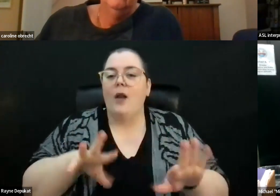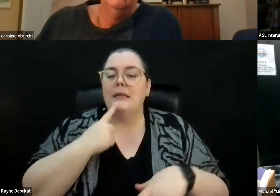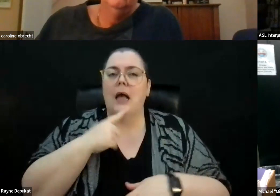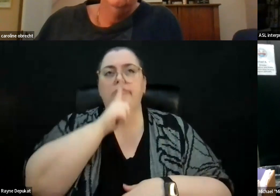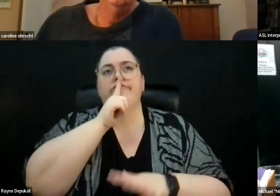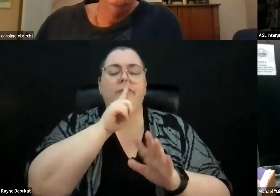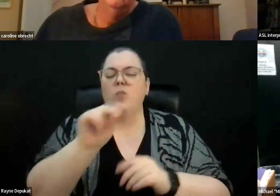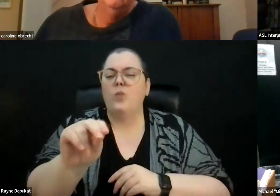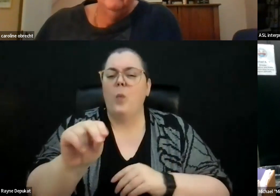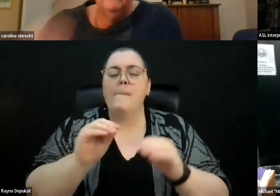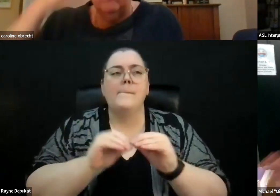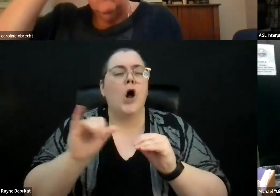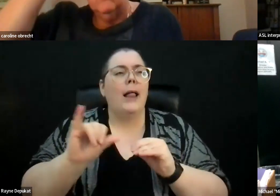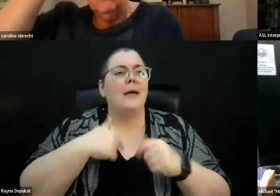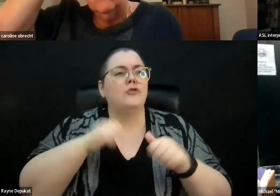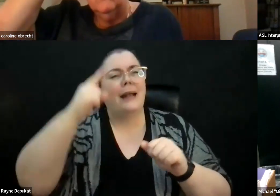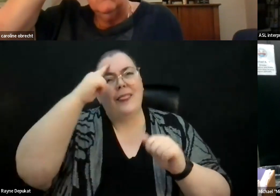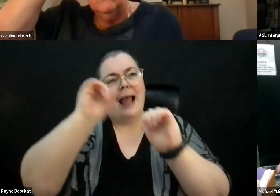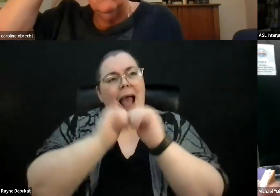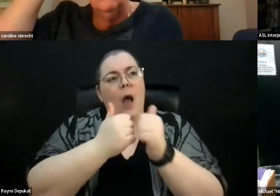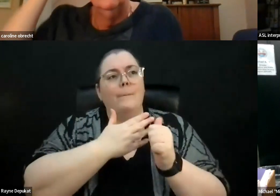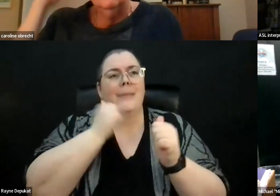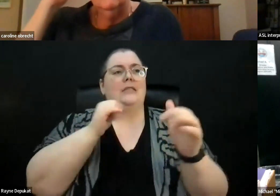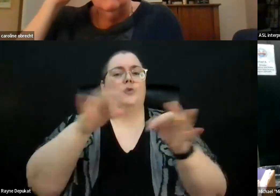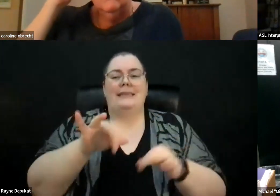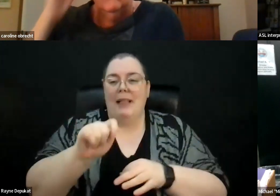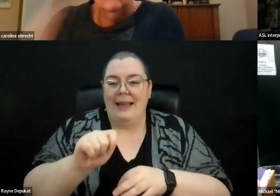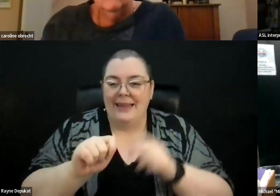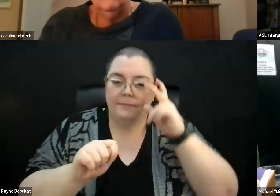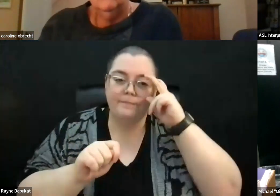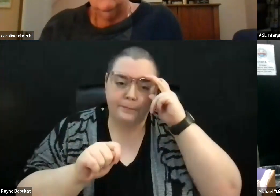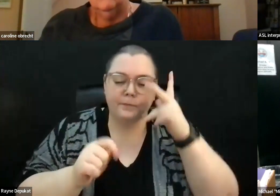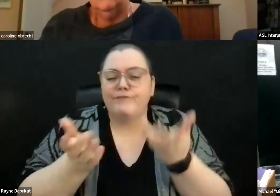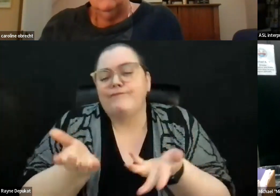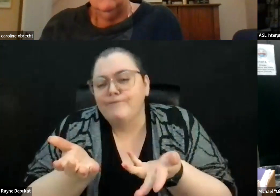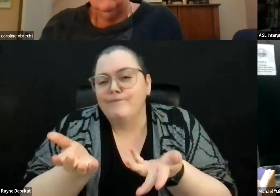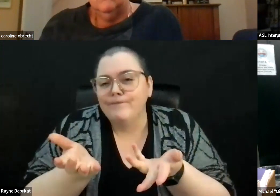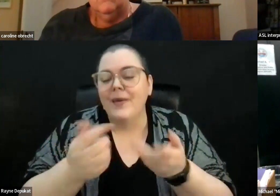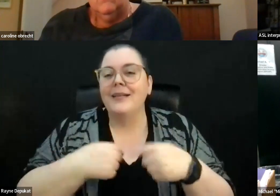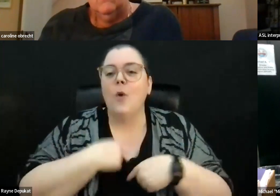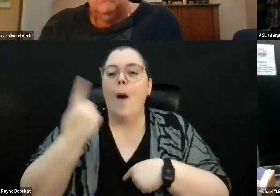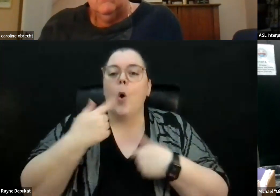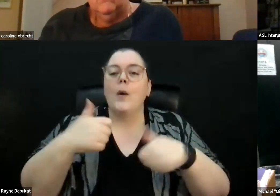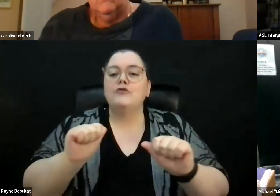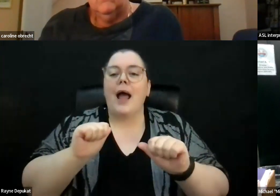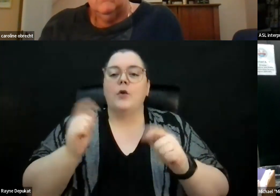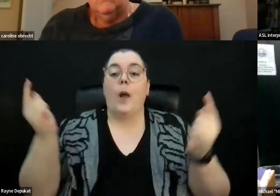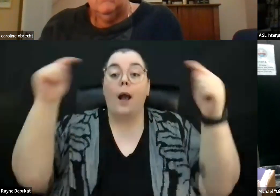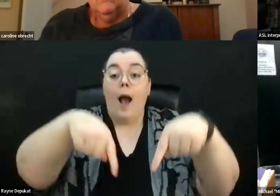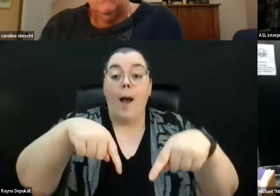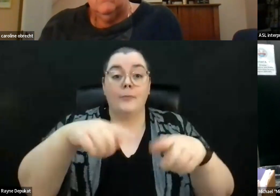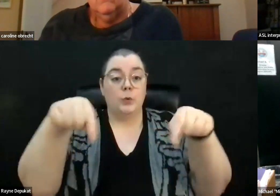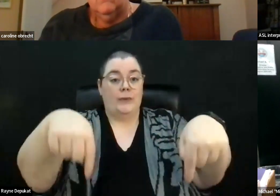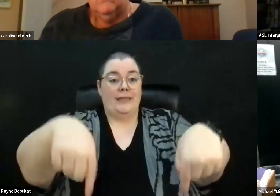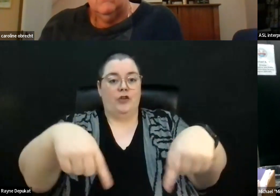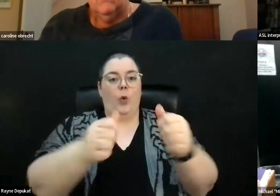to improve the situation. So I'm not saying I don't want to answer. What I'm trying to say is I'd like to explain it, and I'm trying to figure out the best way to